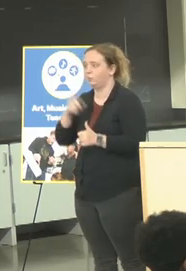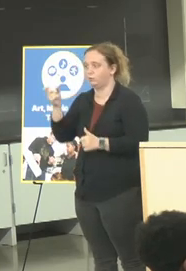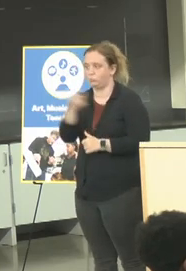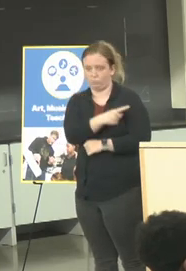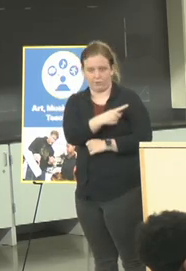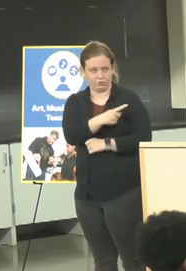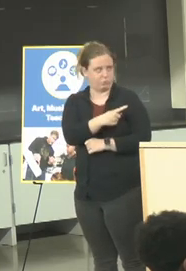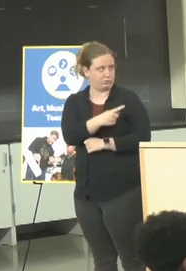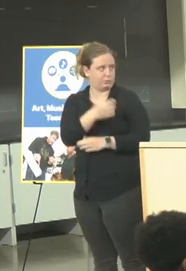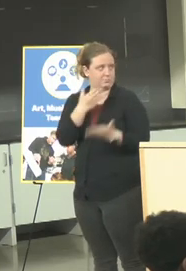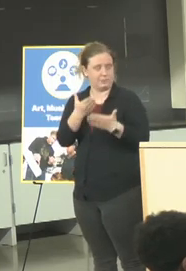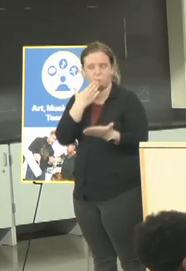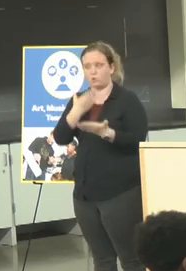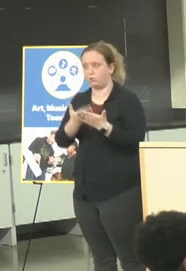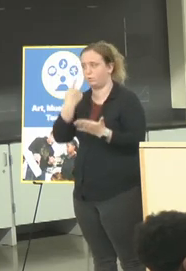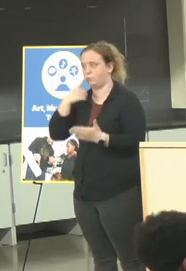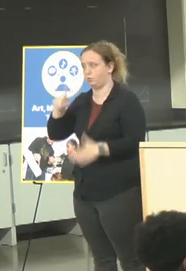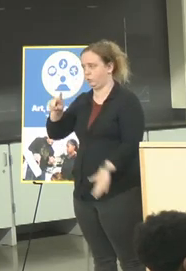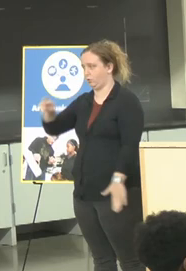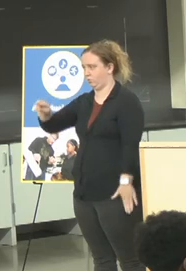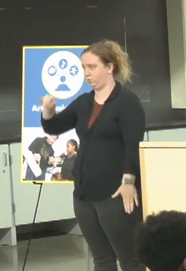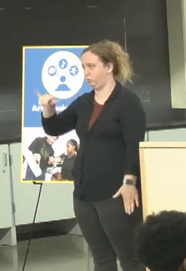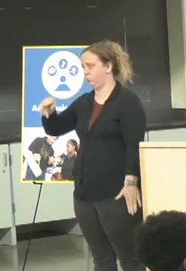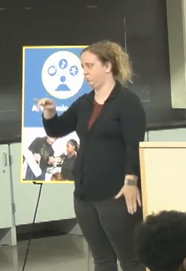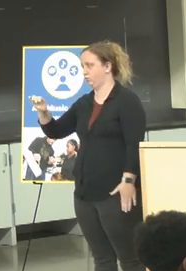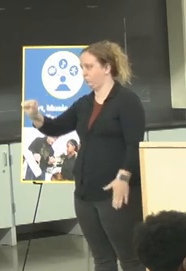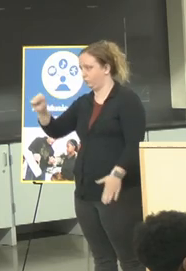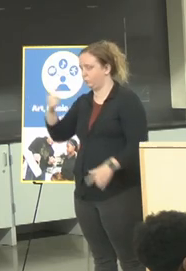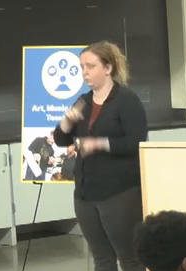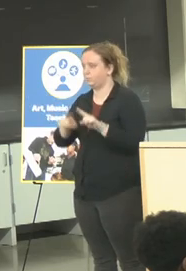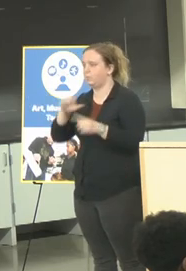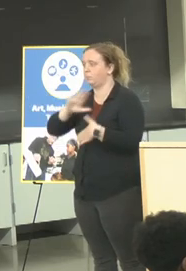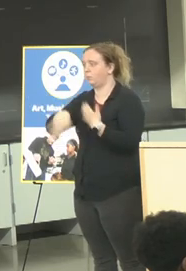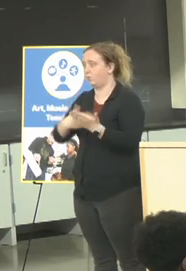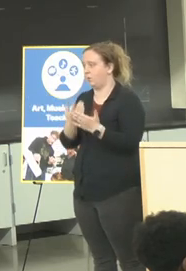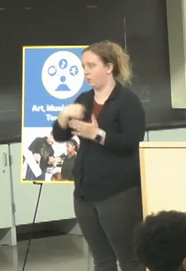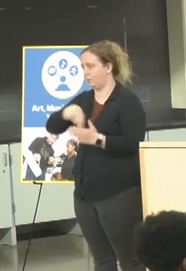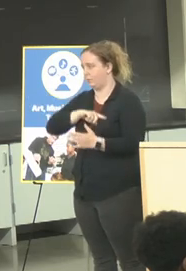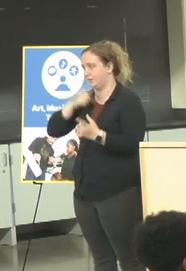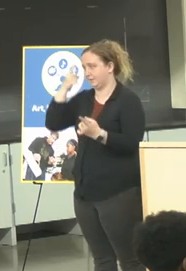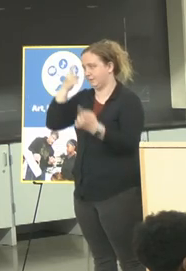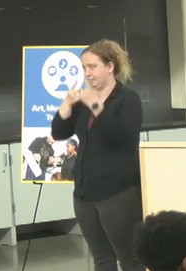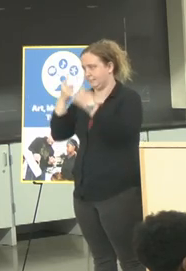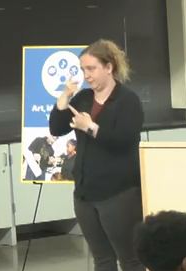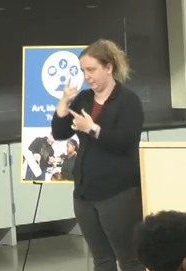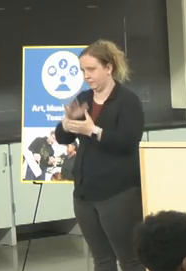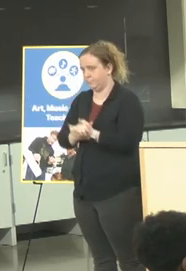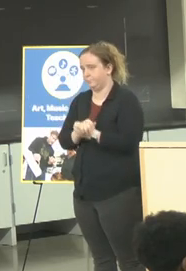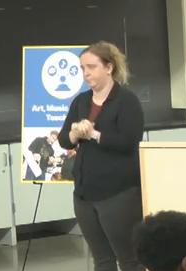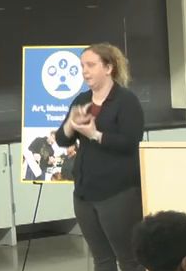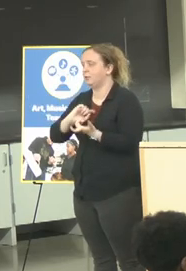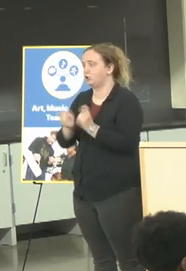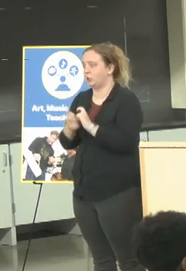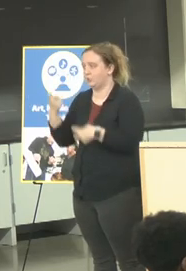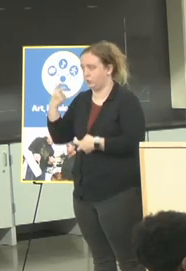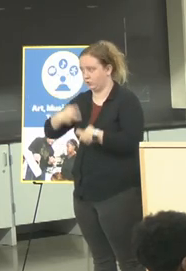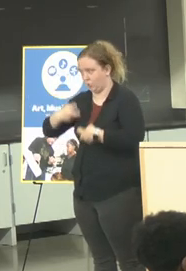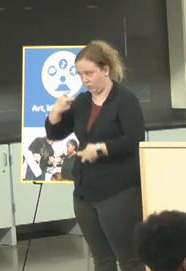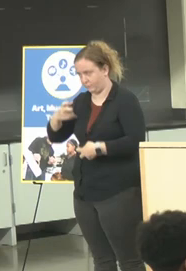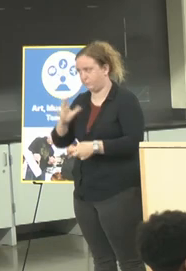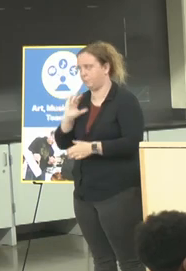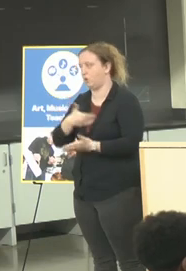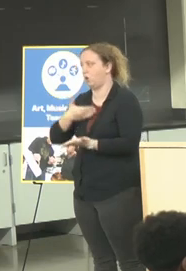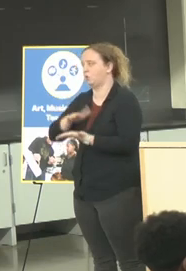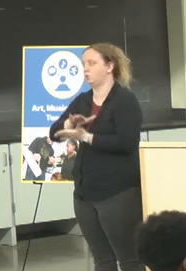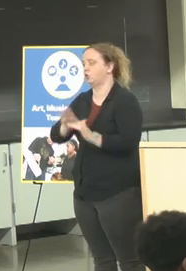might be a good one for Dr. Jones, but it's for all of us to really deeply consider. Change is hard. Our children deserve better